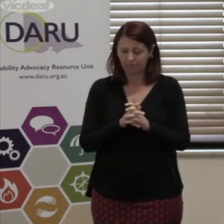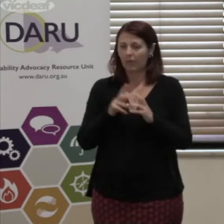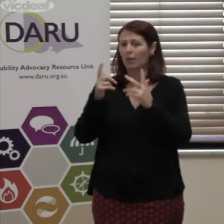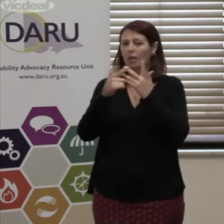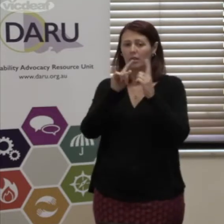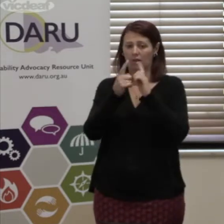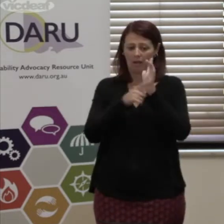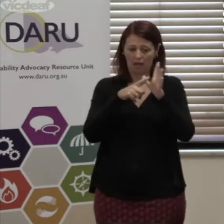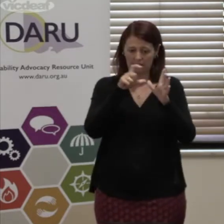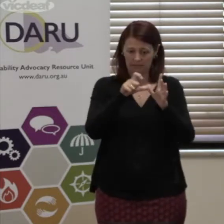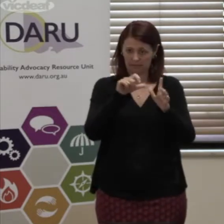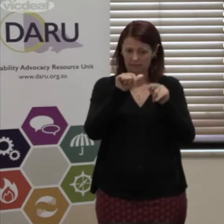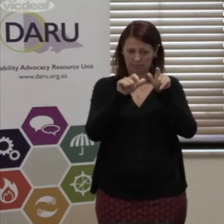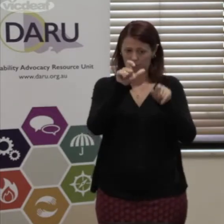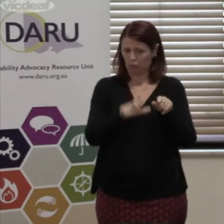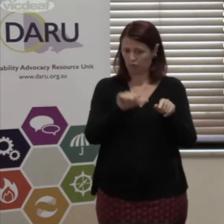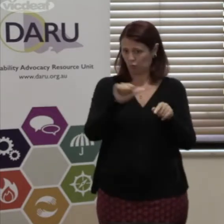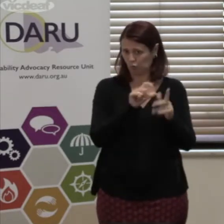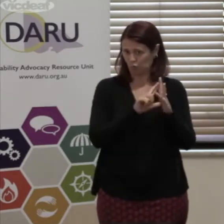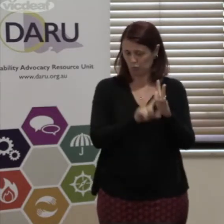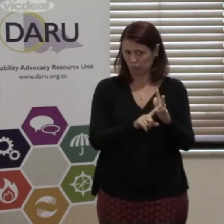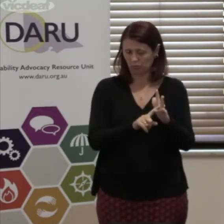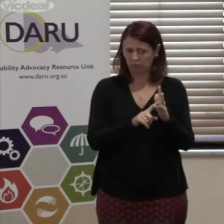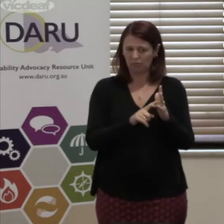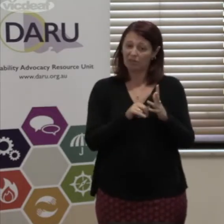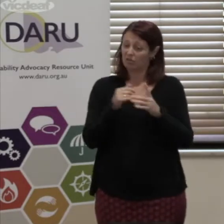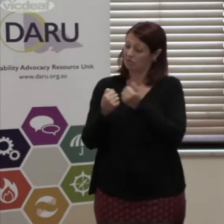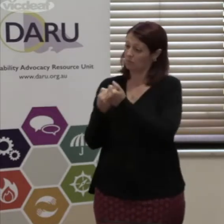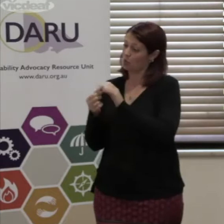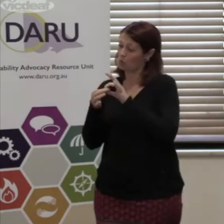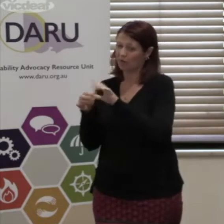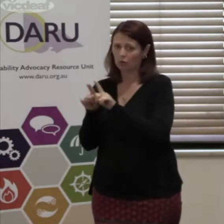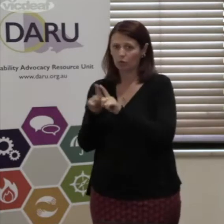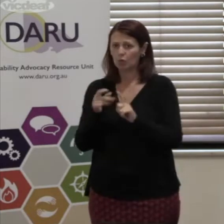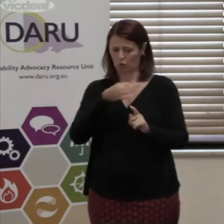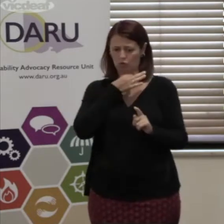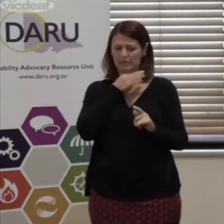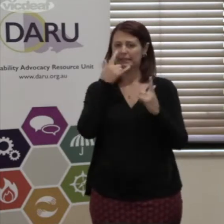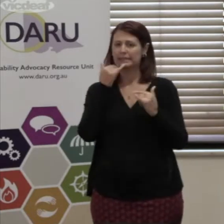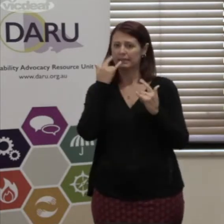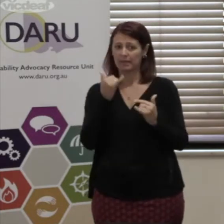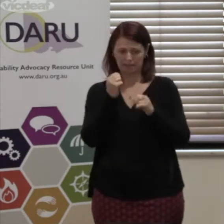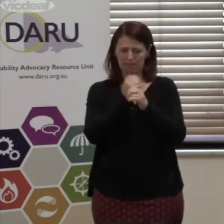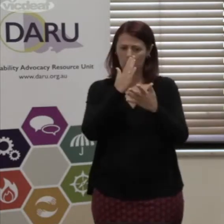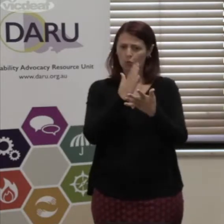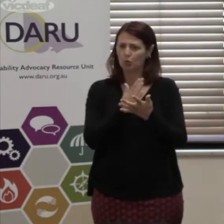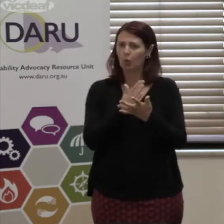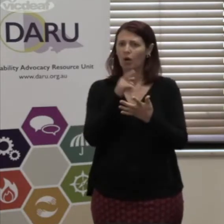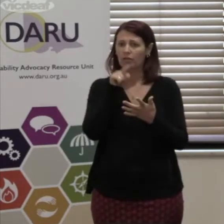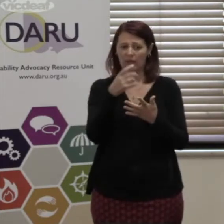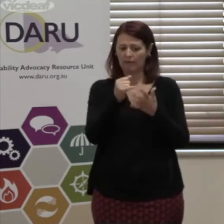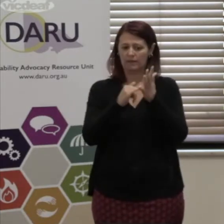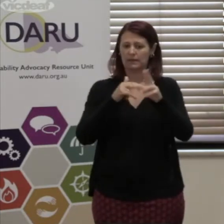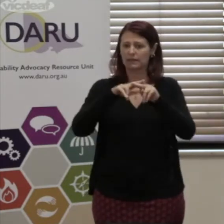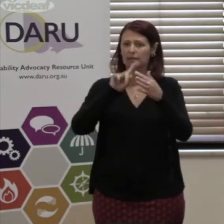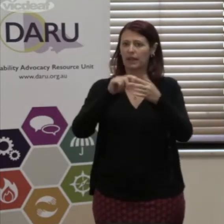LAC should do, and possibly the support coordinator, is around risk assessments. So to make sure that there is enough, that there are safeguards